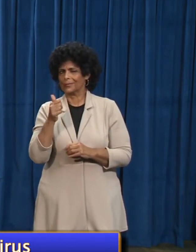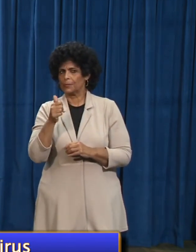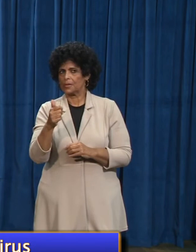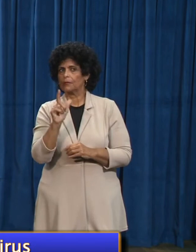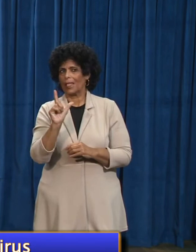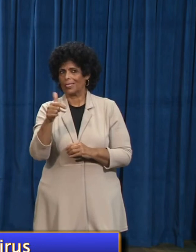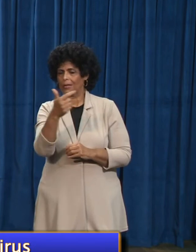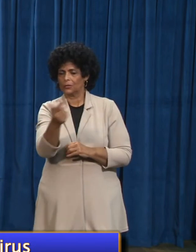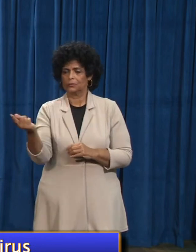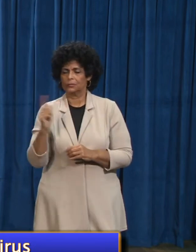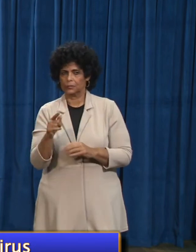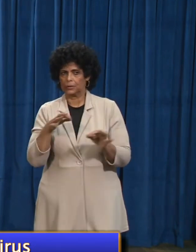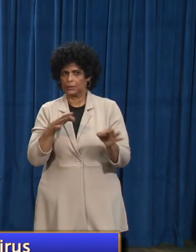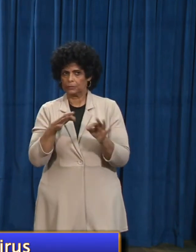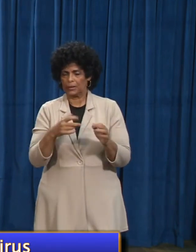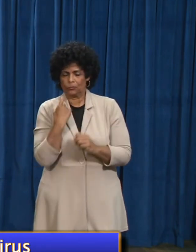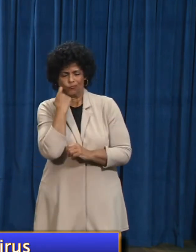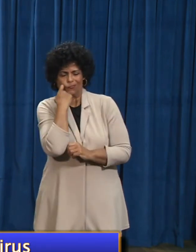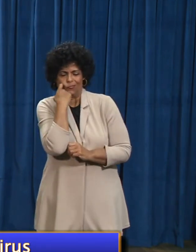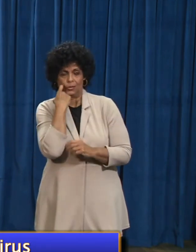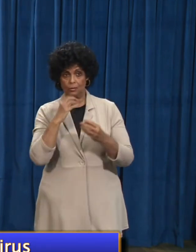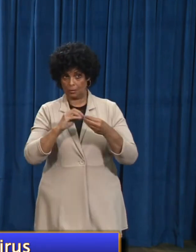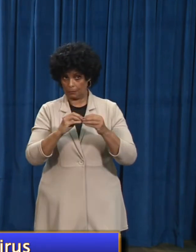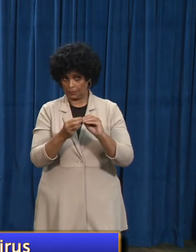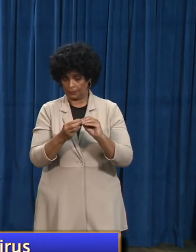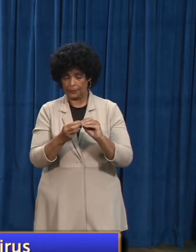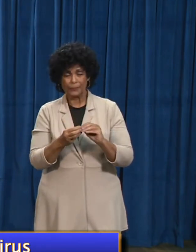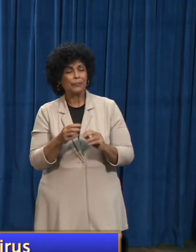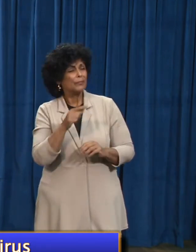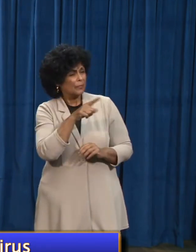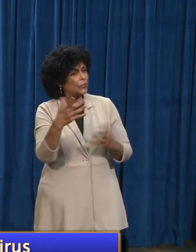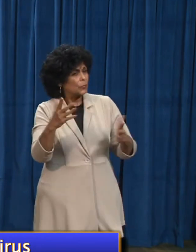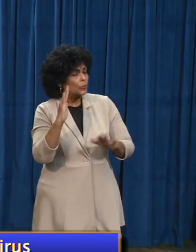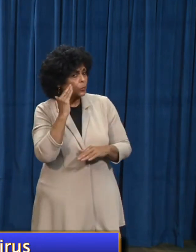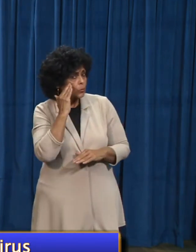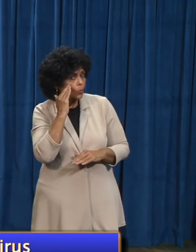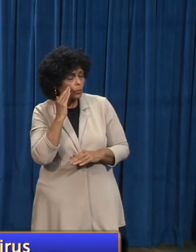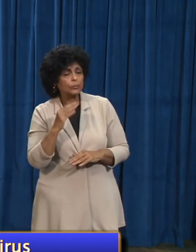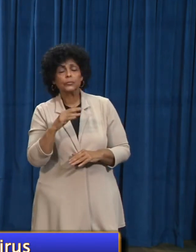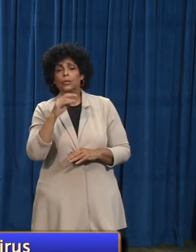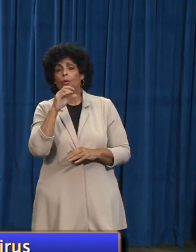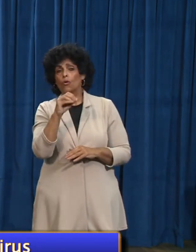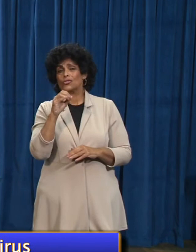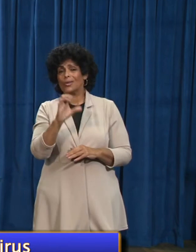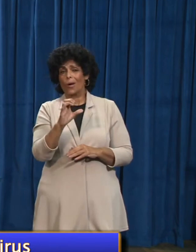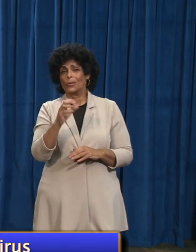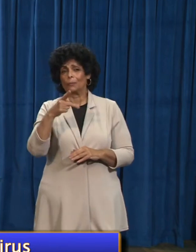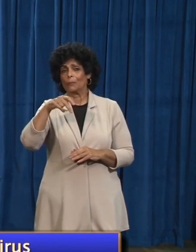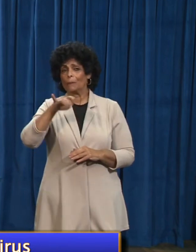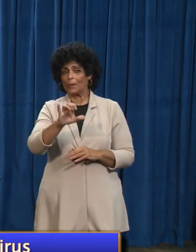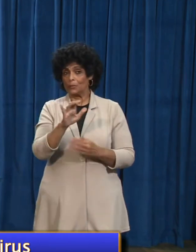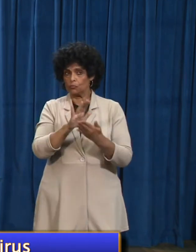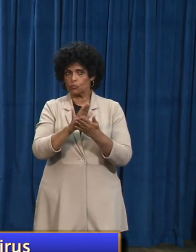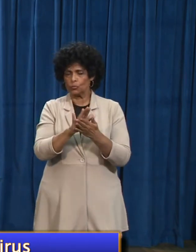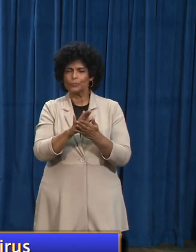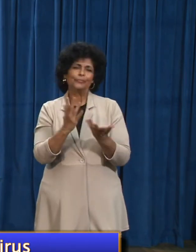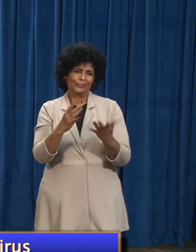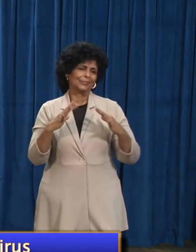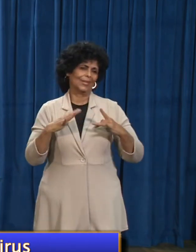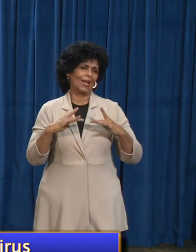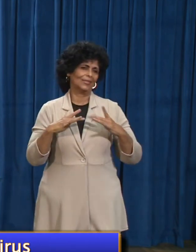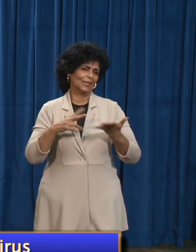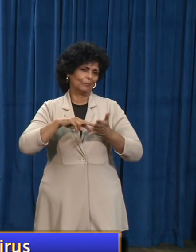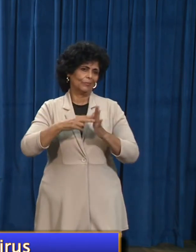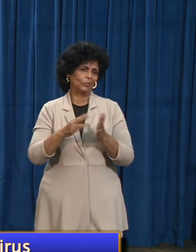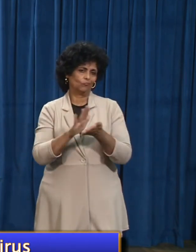recent numbers. As you know, Orange County Public Schools is closed for the holidays, and so Scott